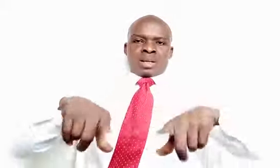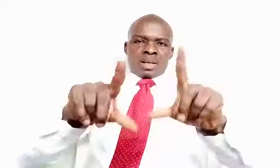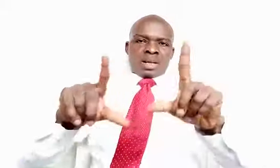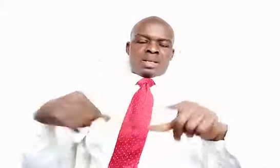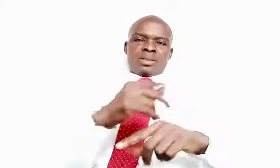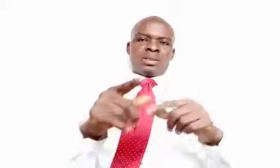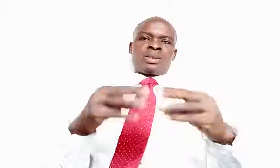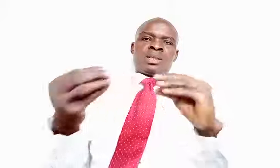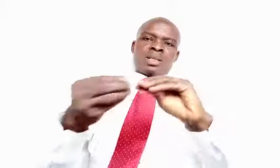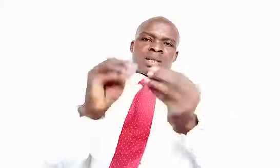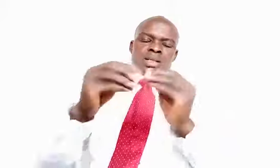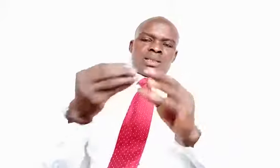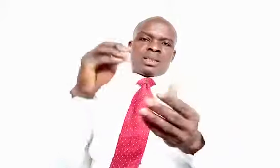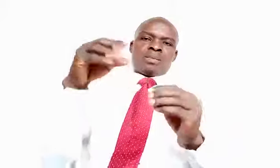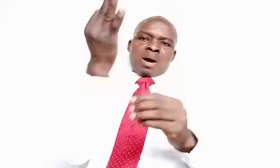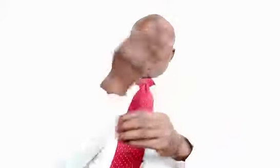the number of the vertices.